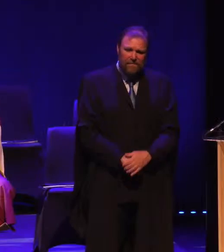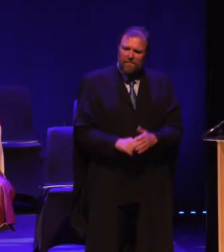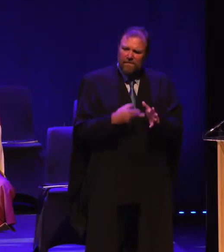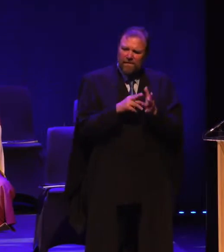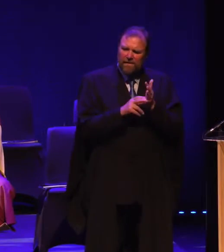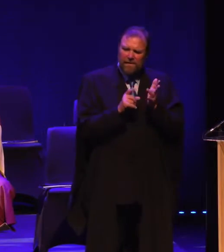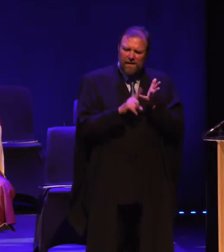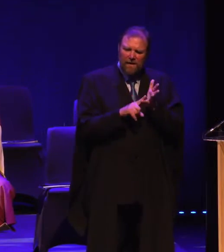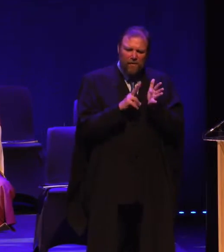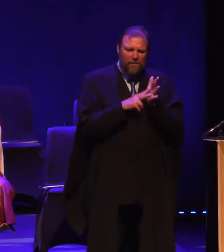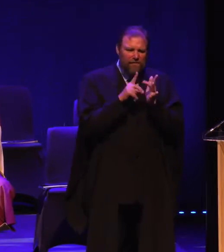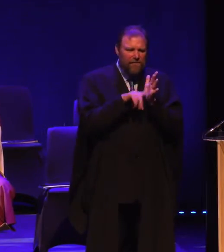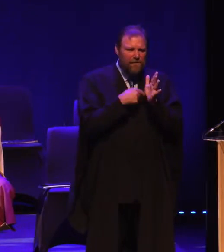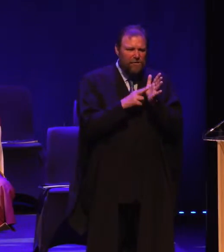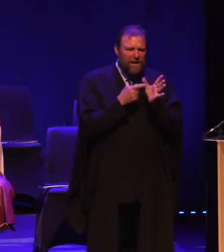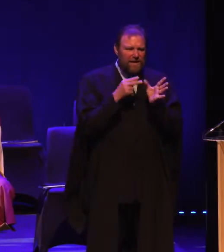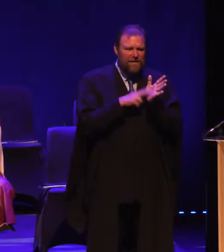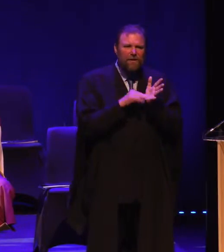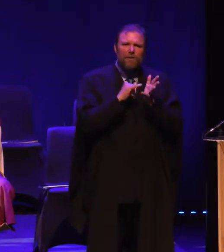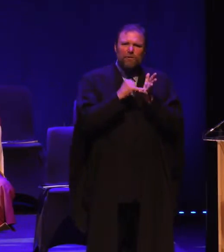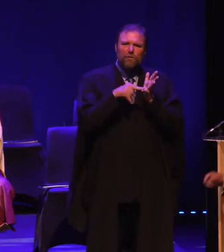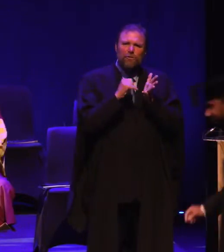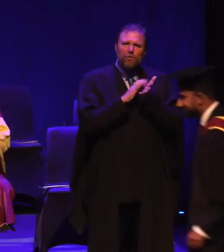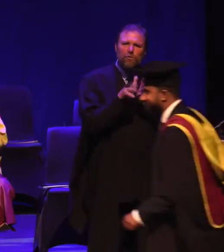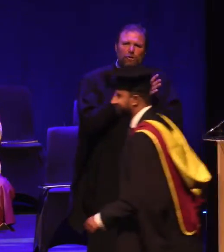Anu Vijayan Sushama.